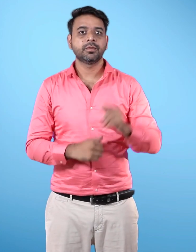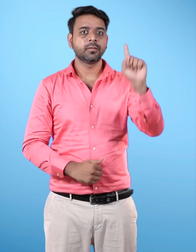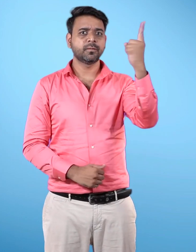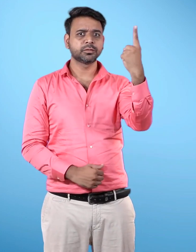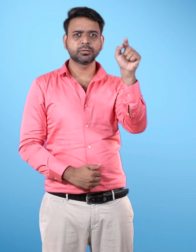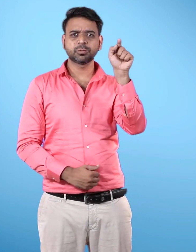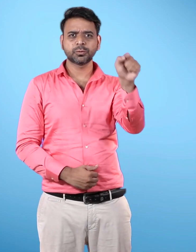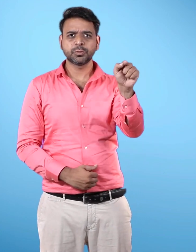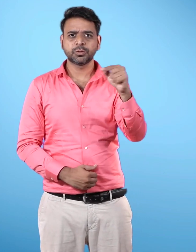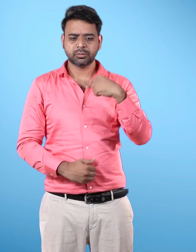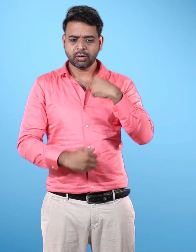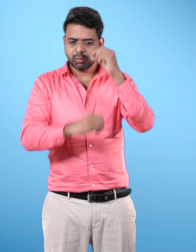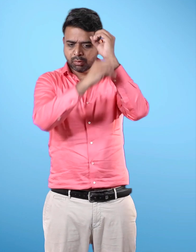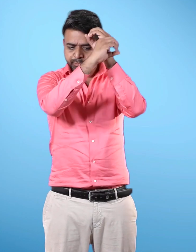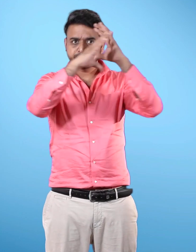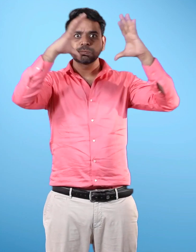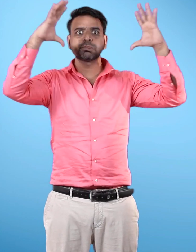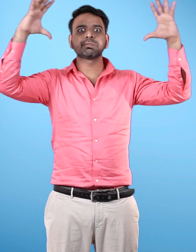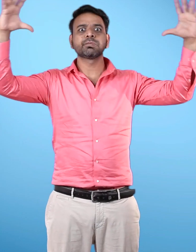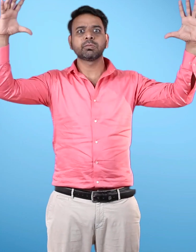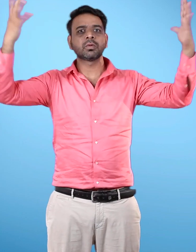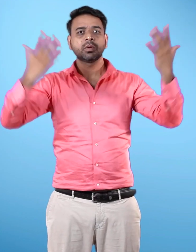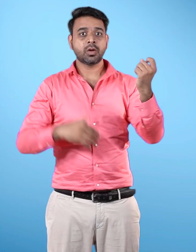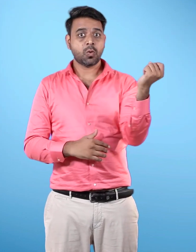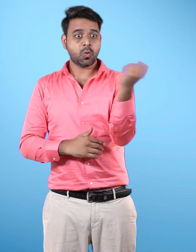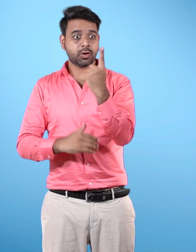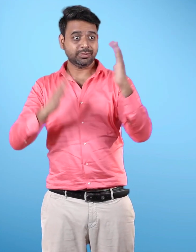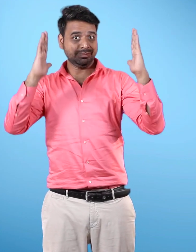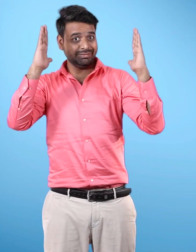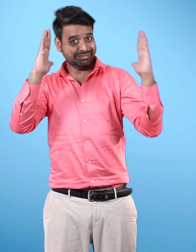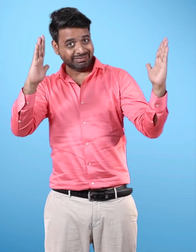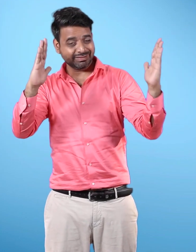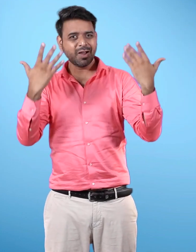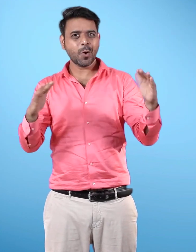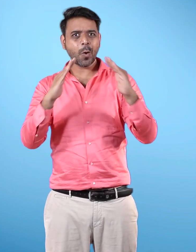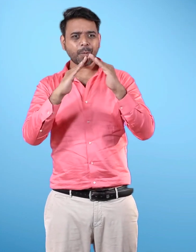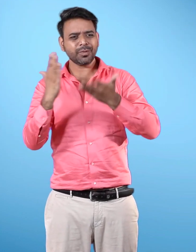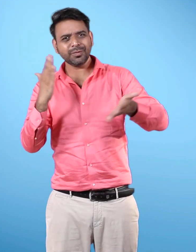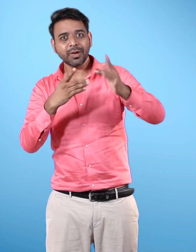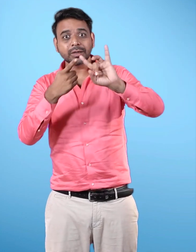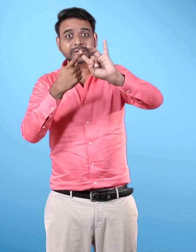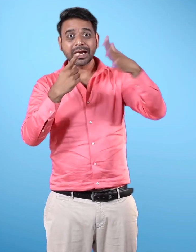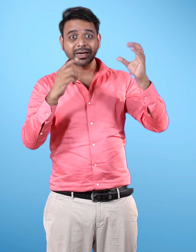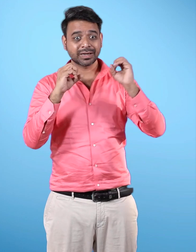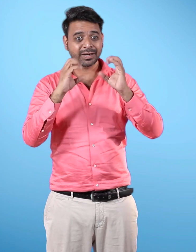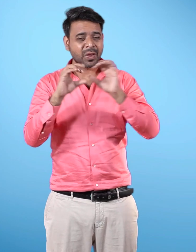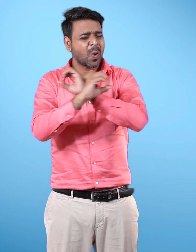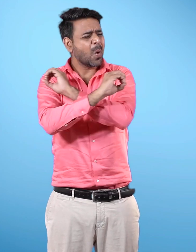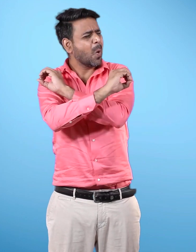1. Imagine there were no electric supply for a month. How would that affect your day-to-day